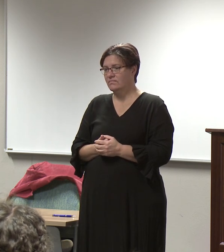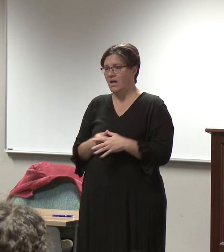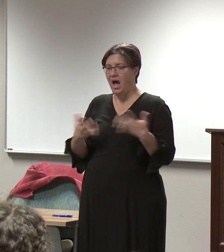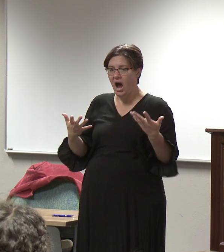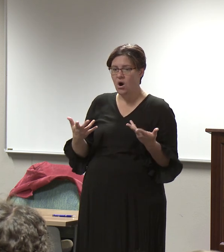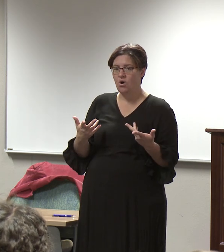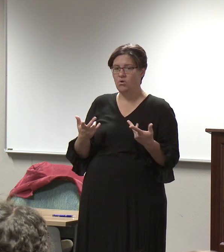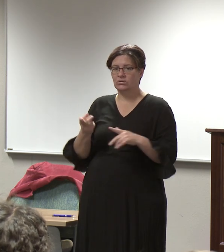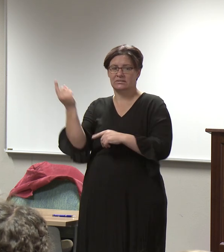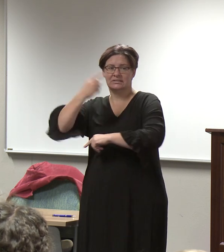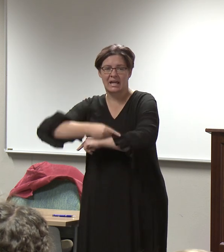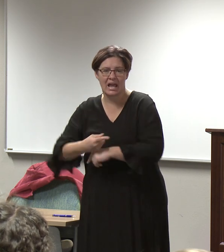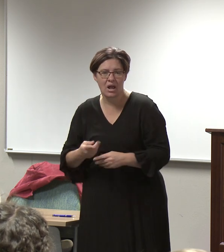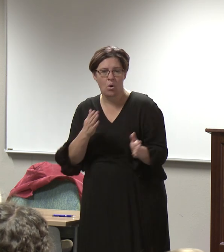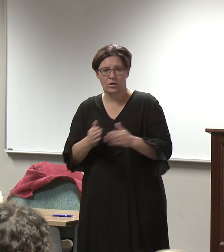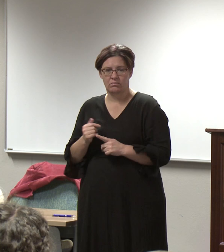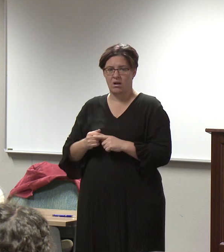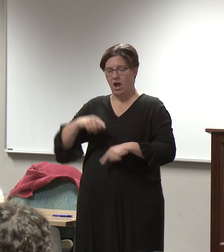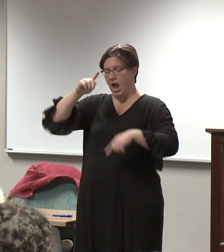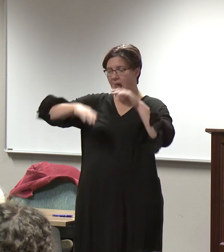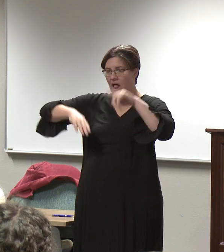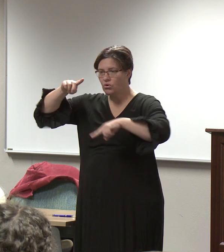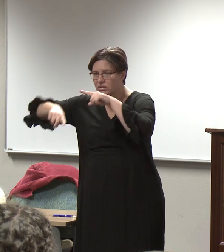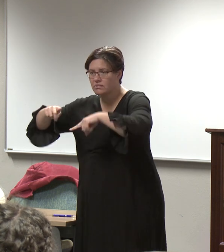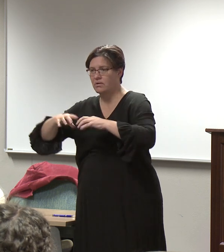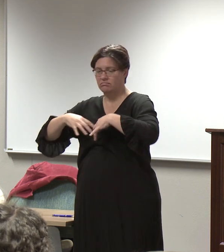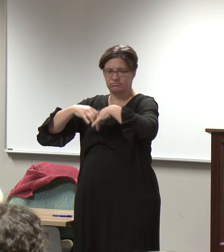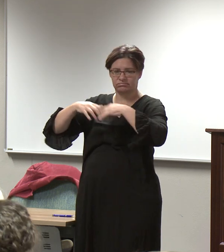are being organized, the way the algorithms are being